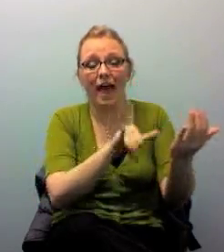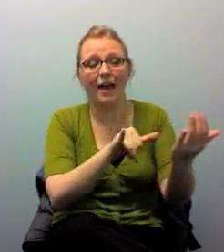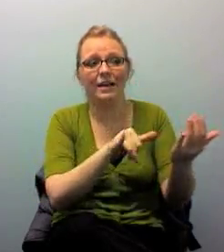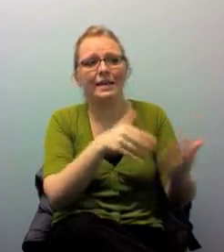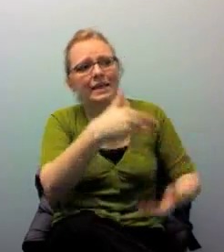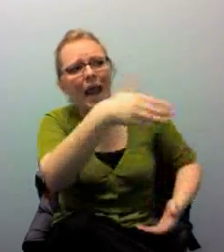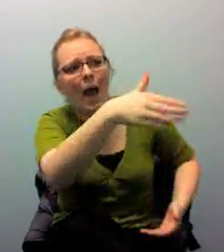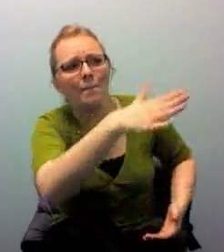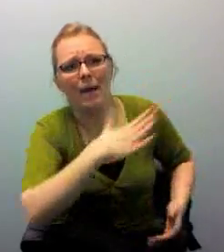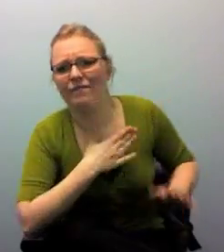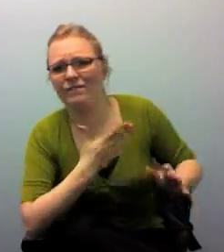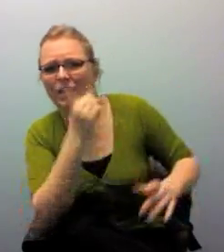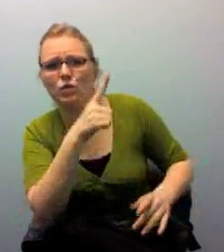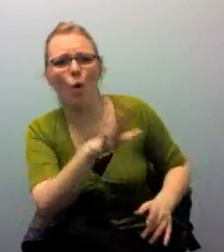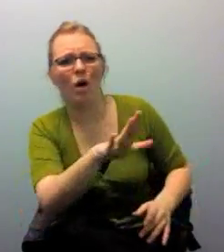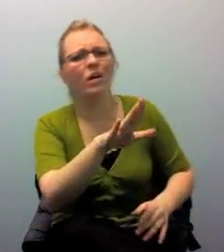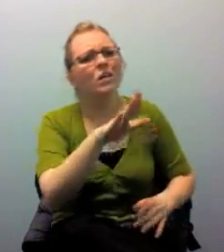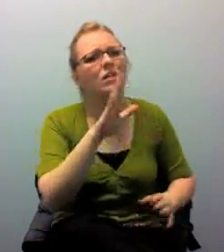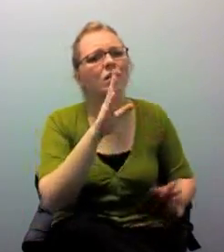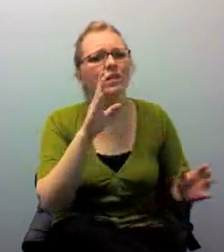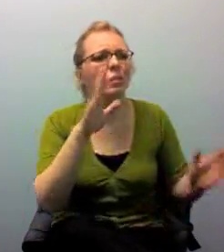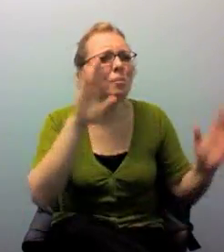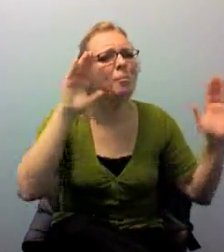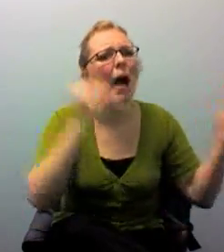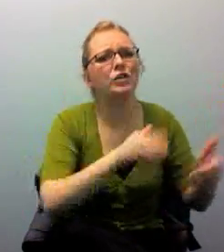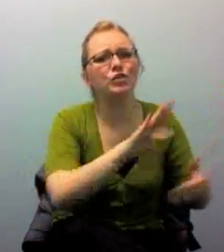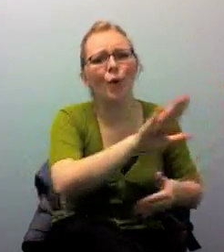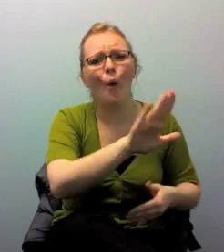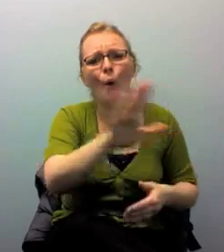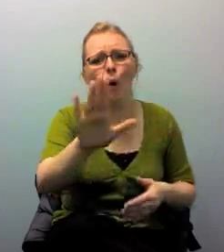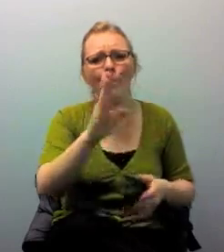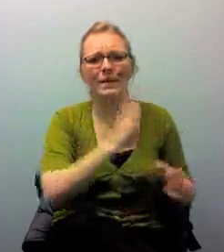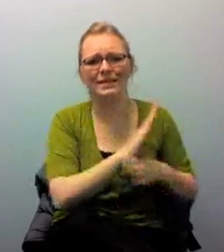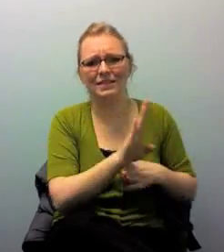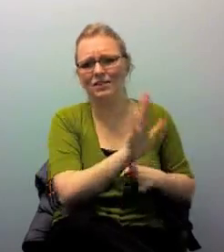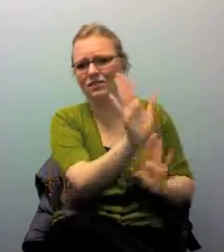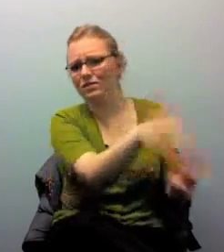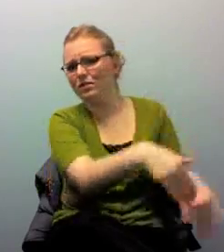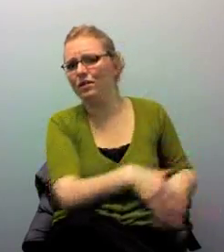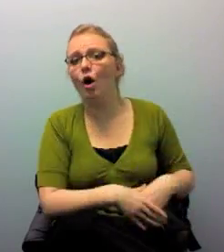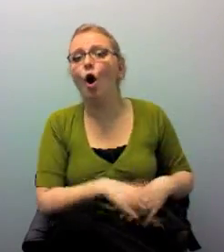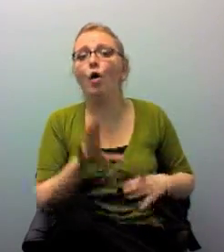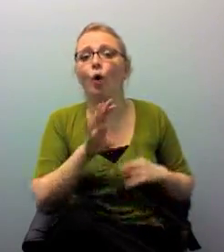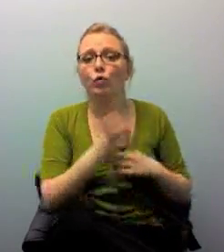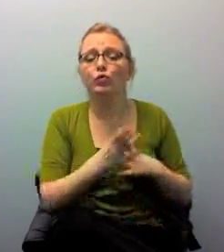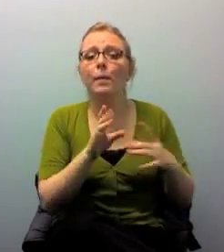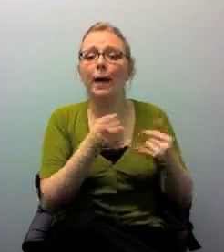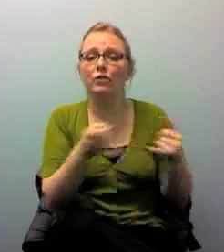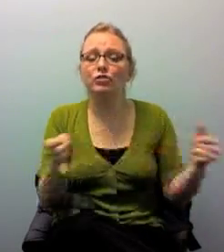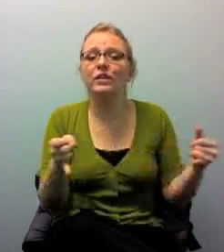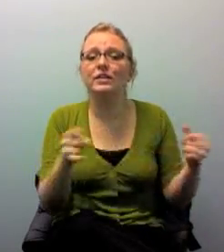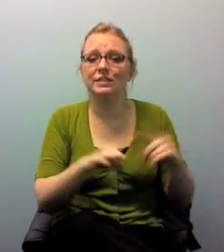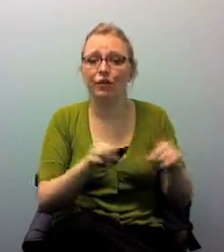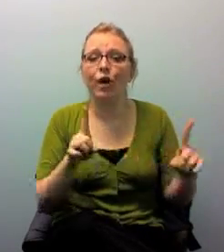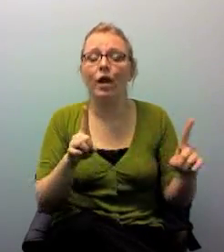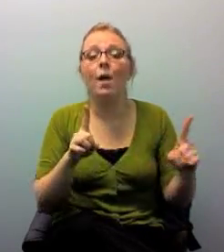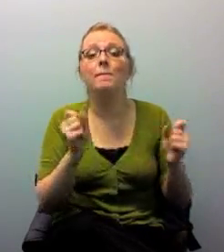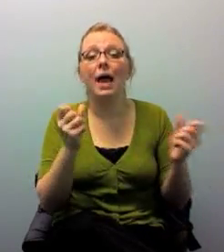or mind your own business. Now, cultural boundaries are different. Many African American teenagers have